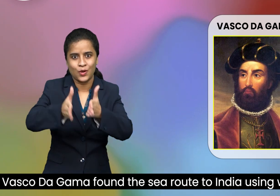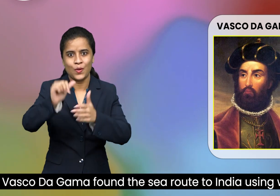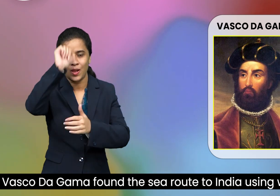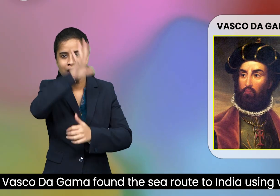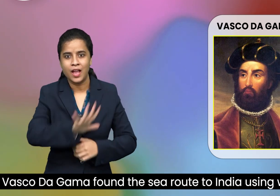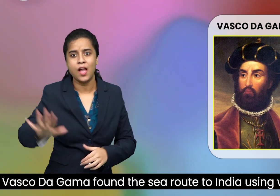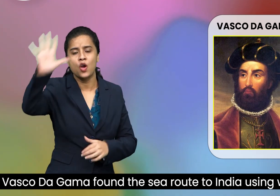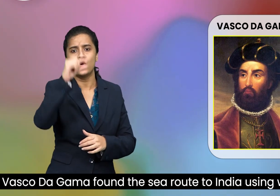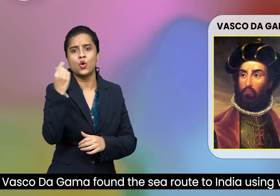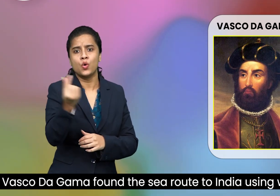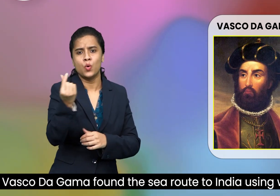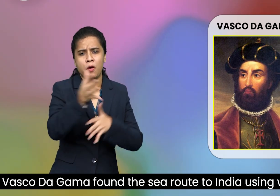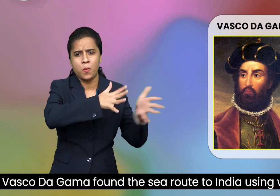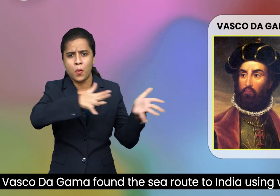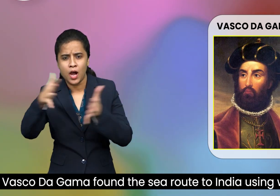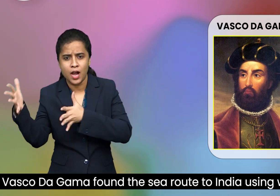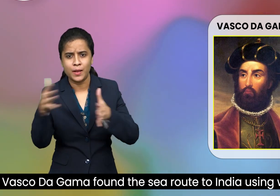to power his ships.